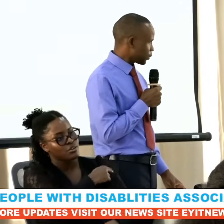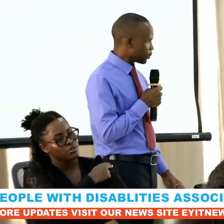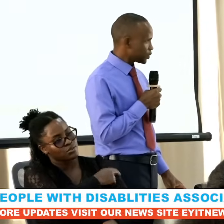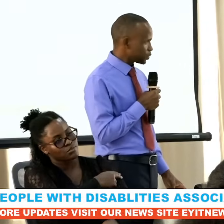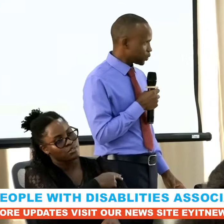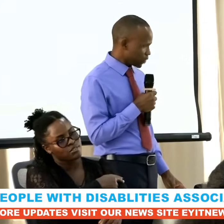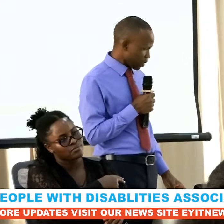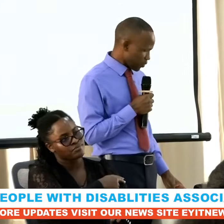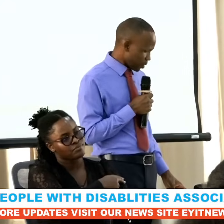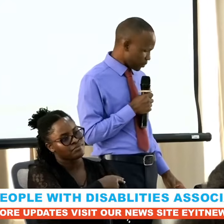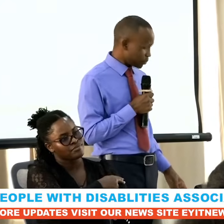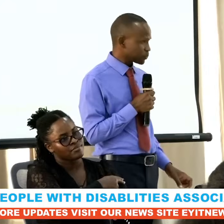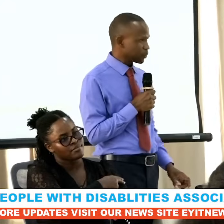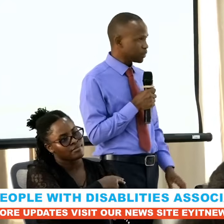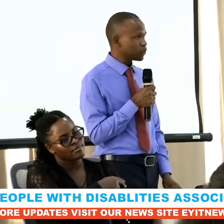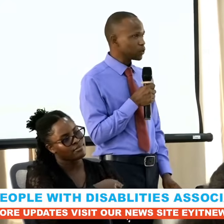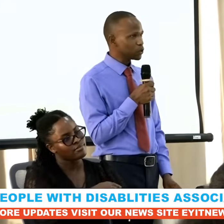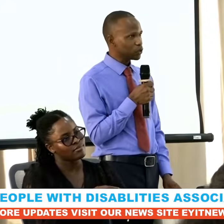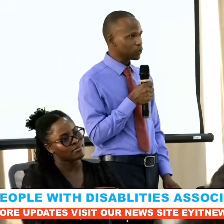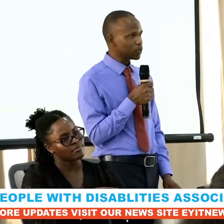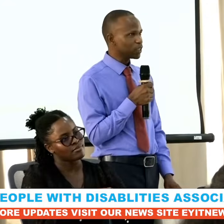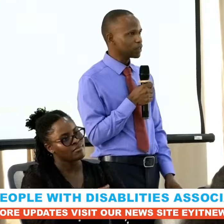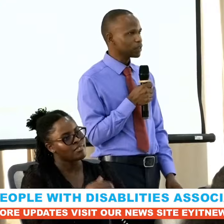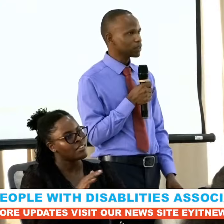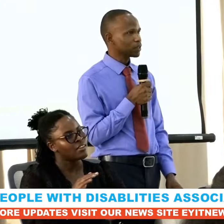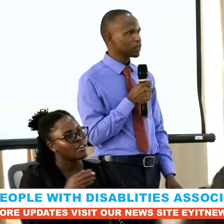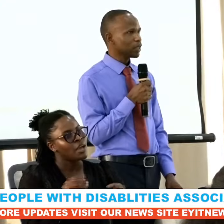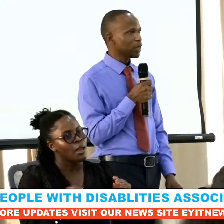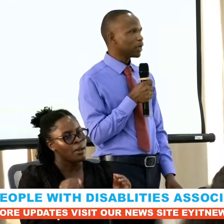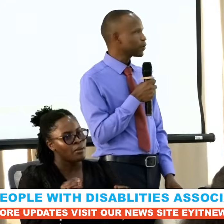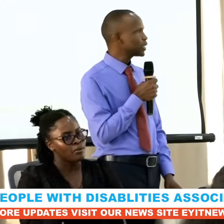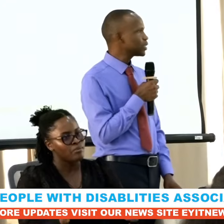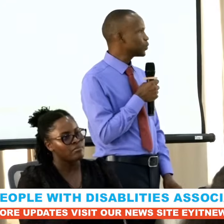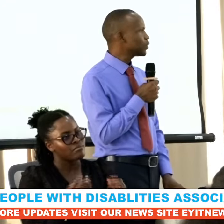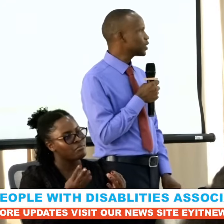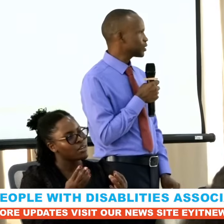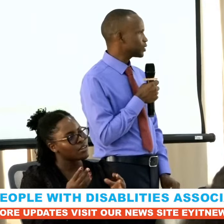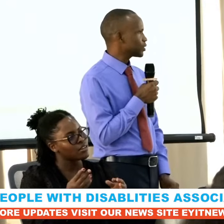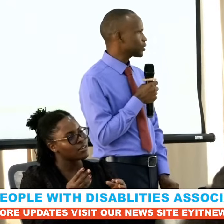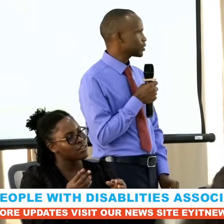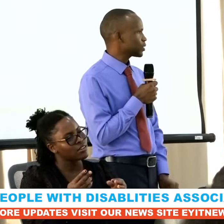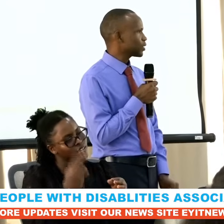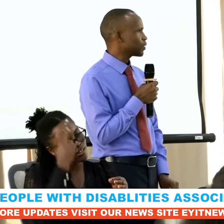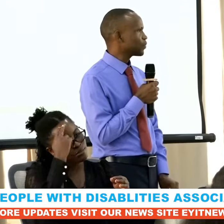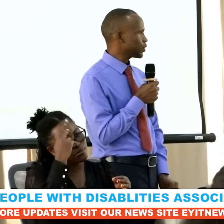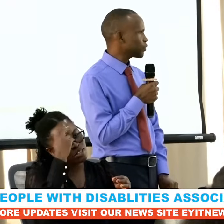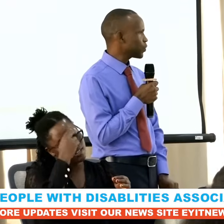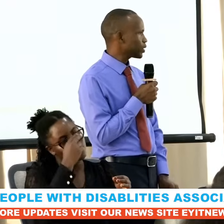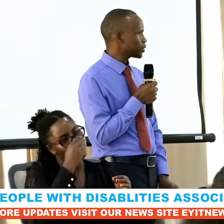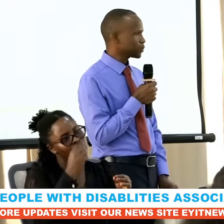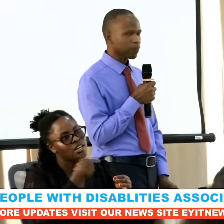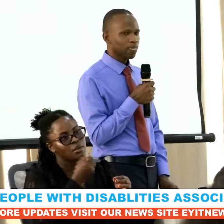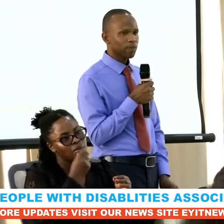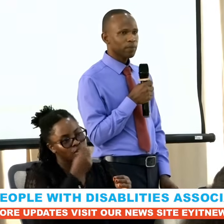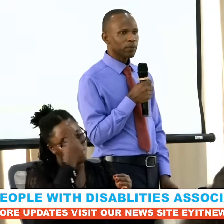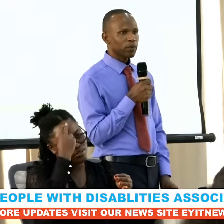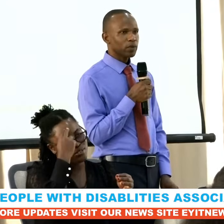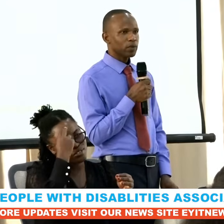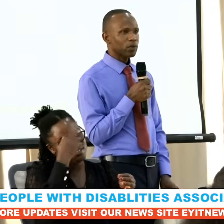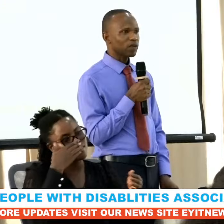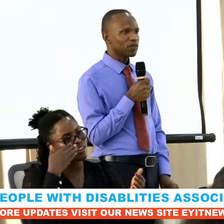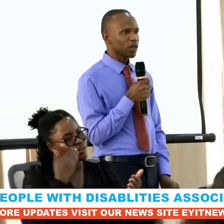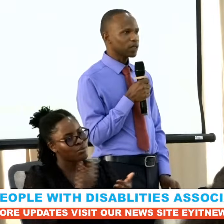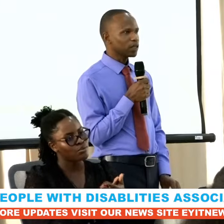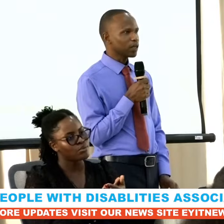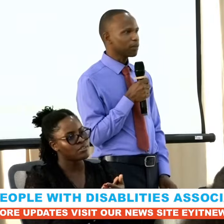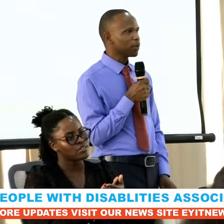Actually, most of our medical students are really doing very well. We